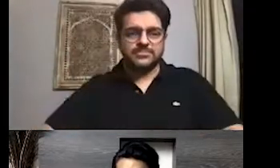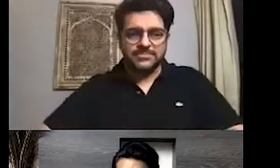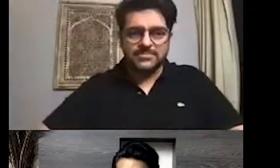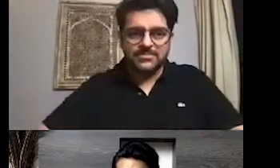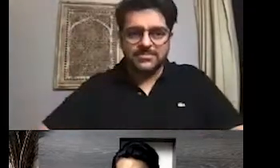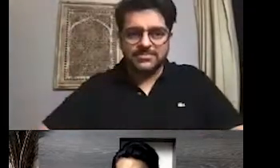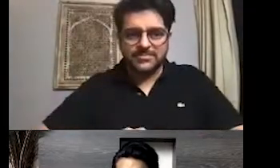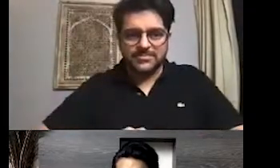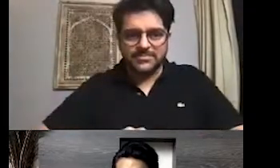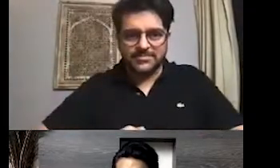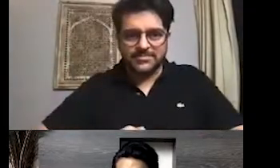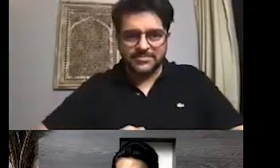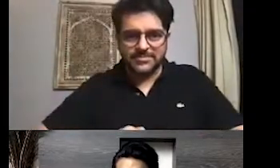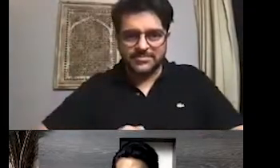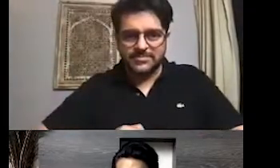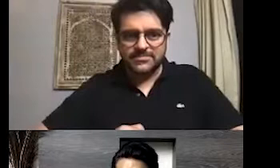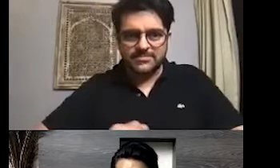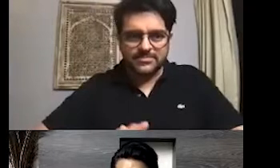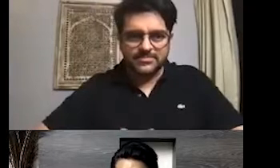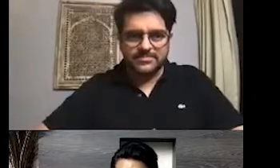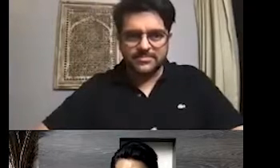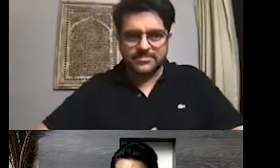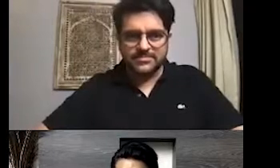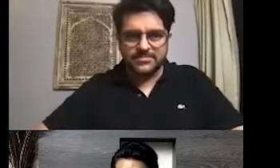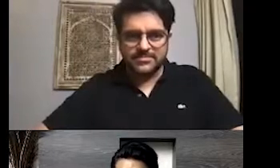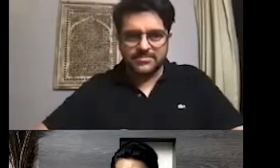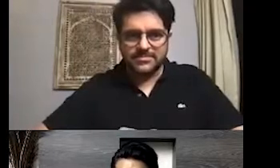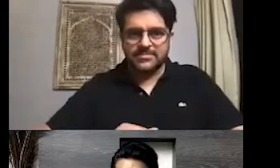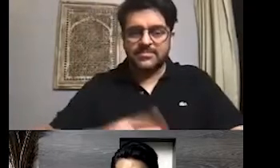Yeah. Next slide.